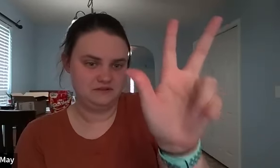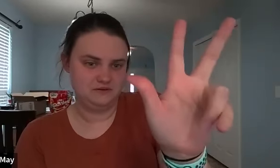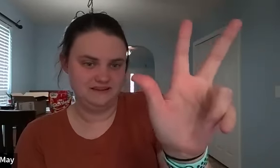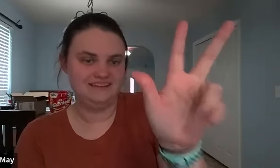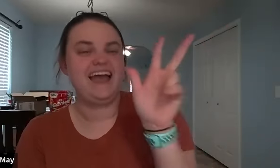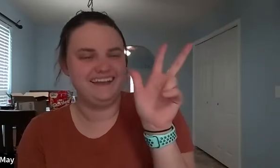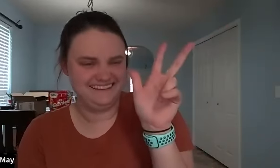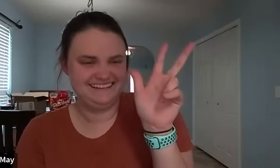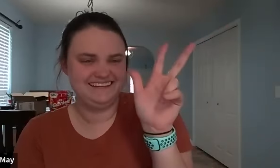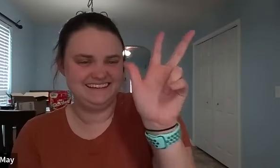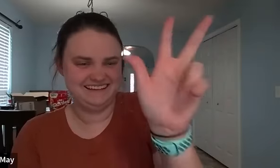3, yeah.